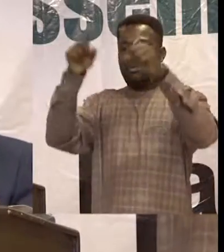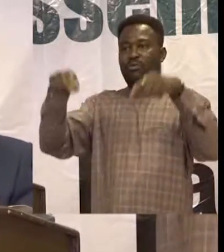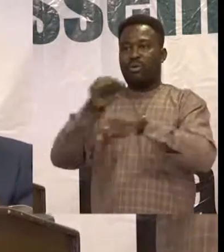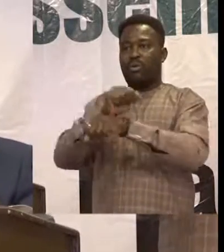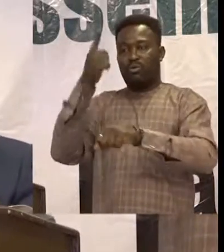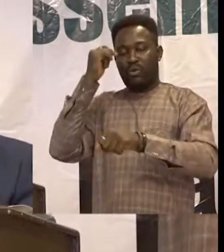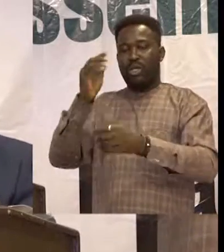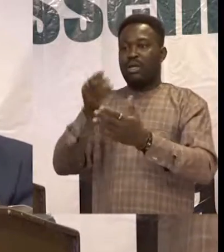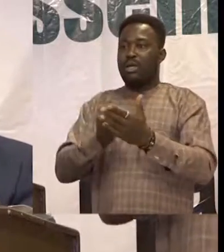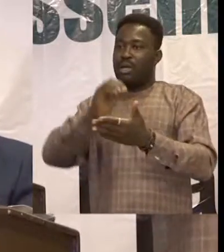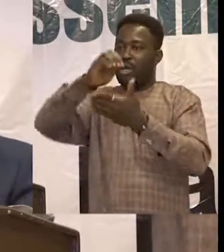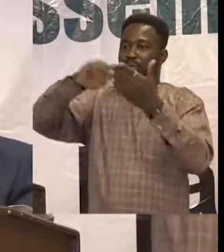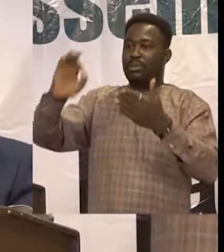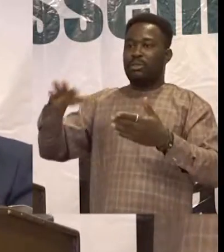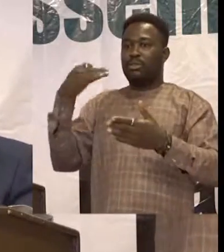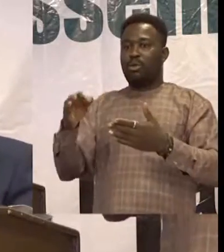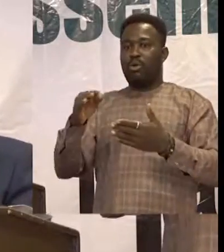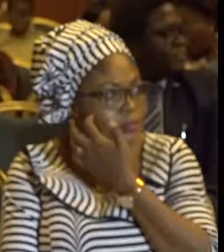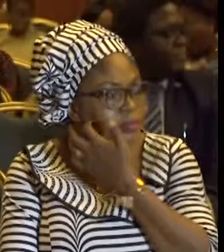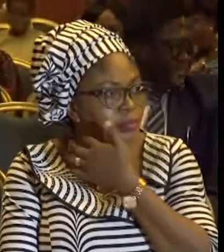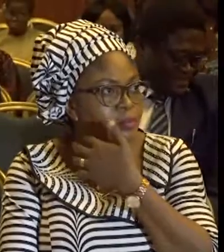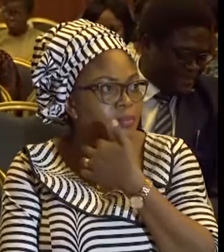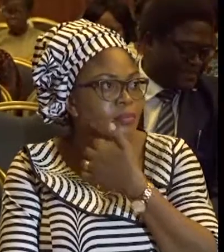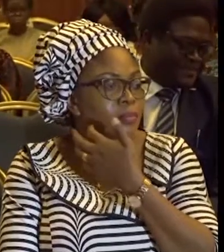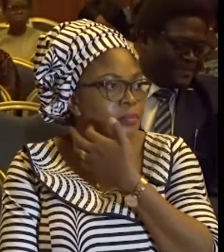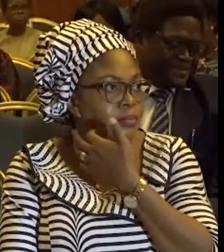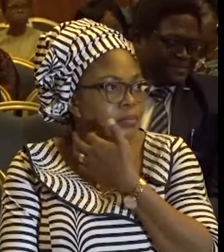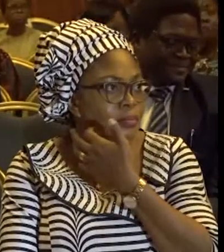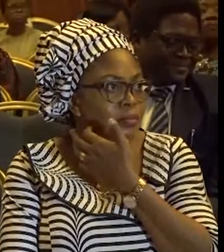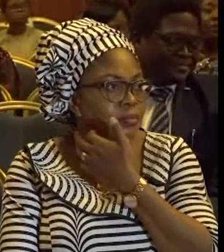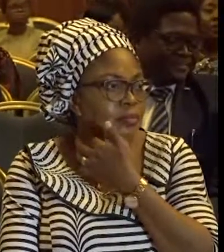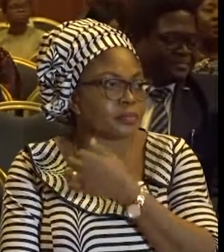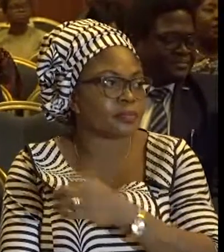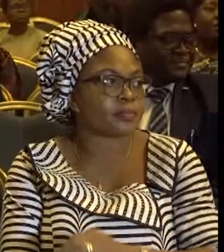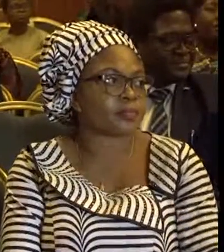for the Elimination of Obstetric Fistula in Nigeria,